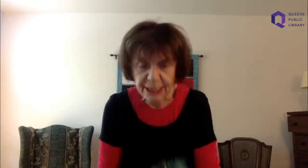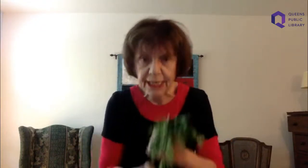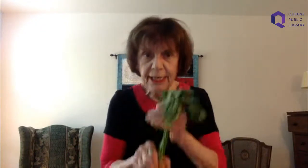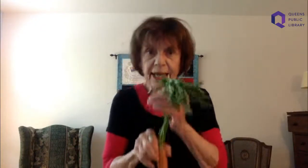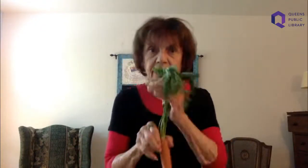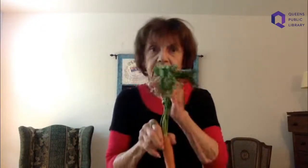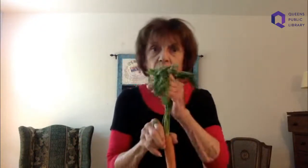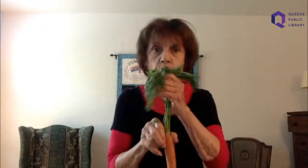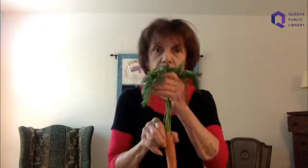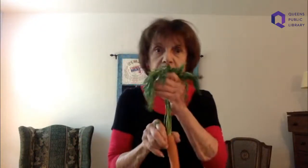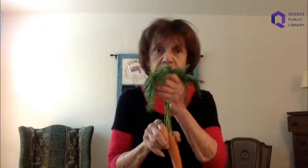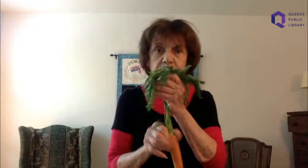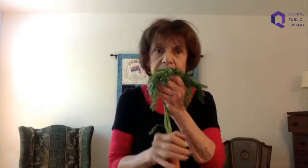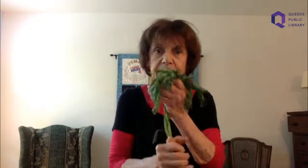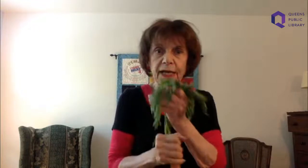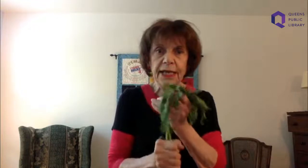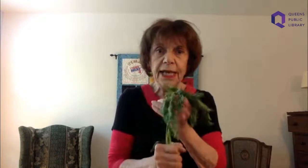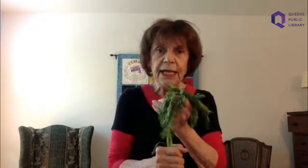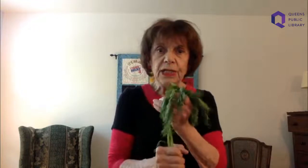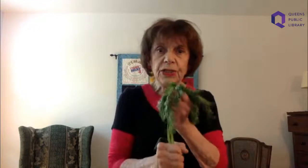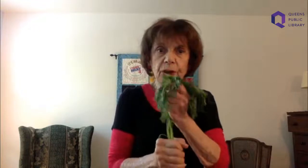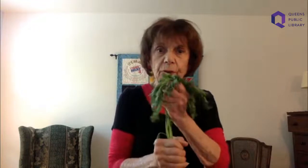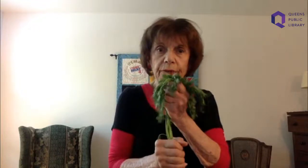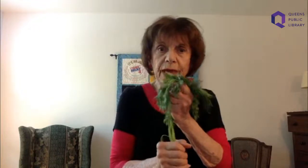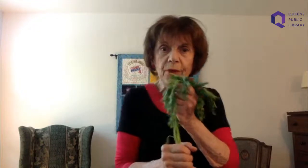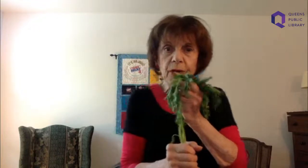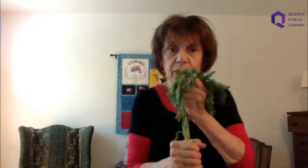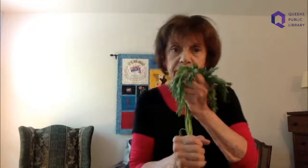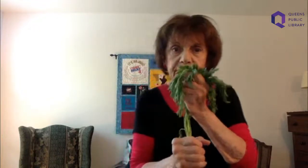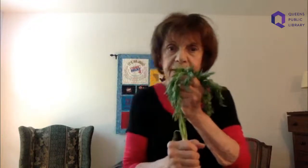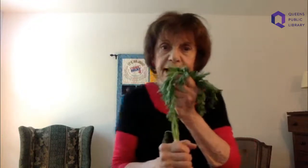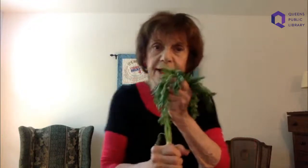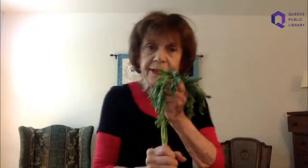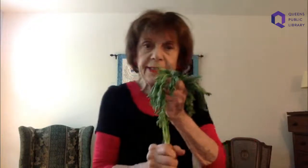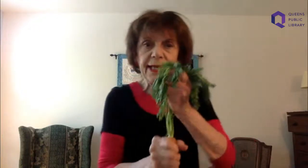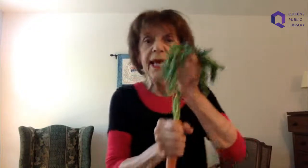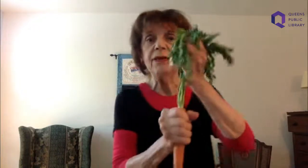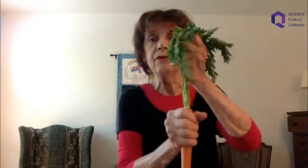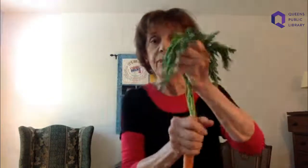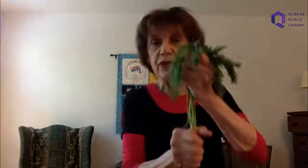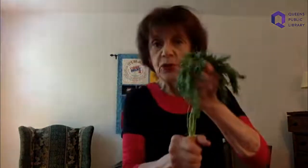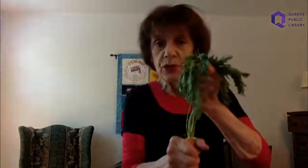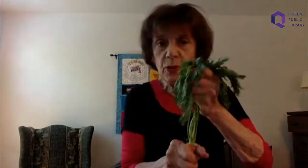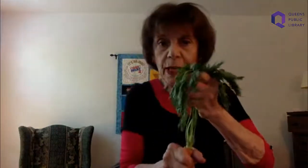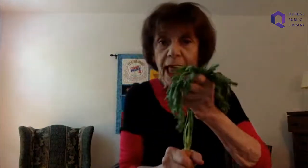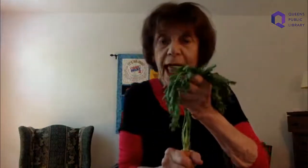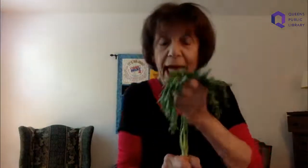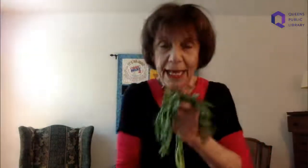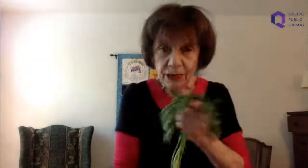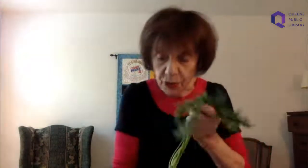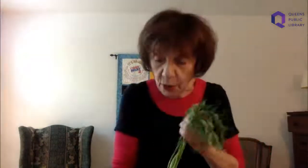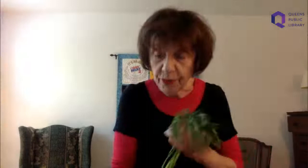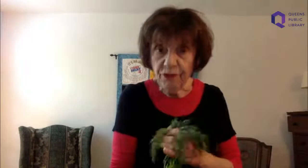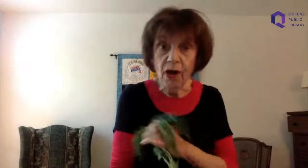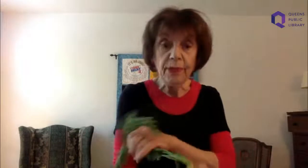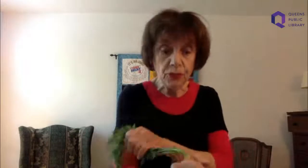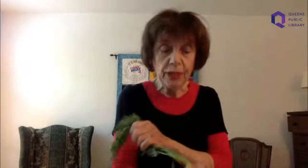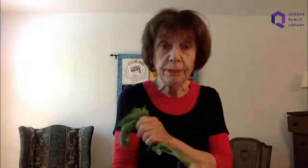and getting a little wilted from the sun. So there we go. You see that? Just can't use a visual as well. And so the farmer tried to